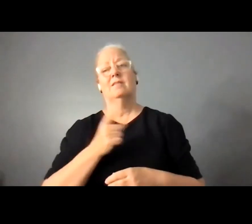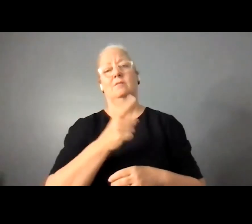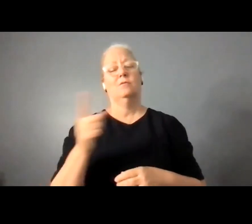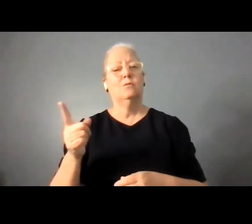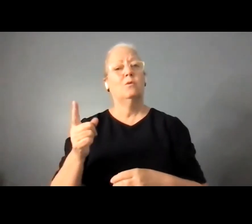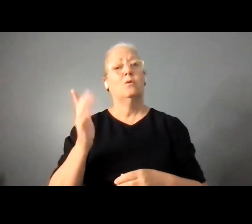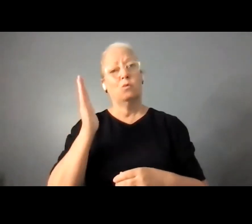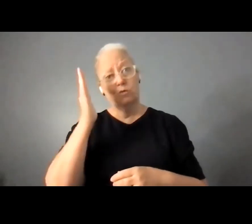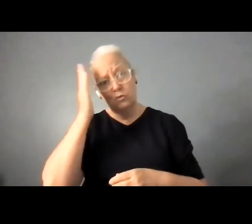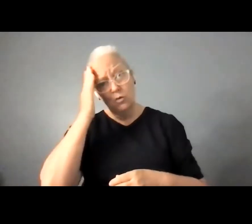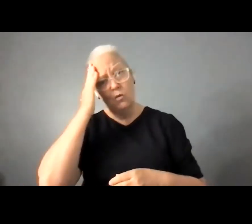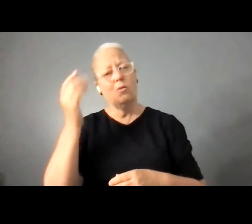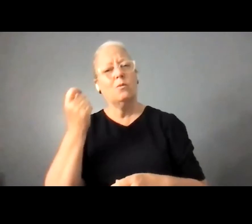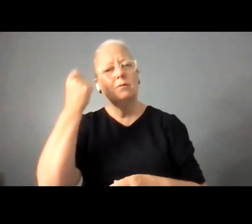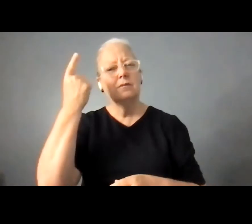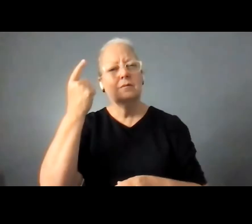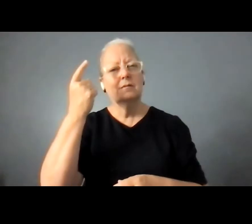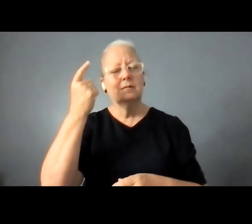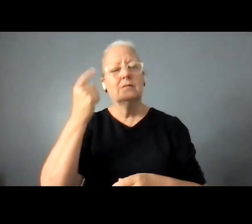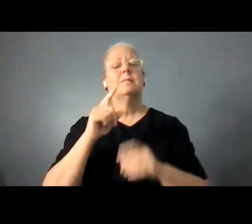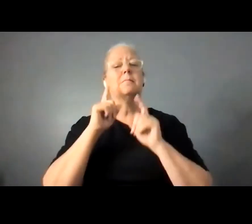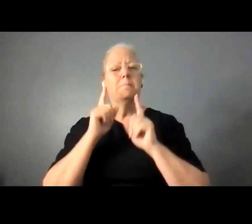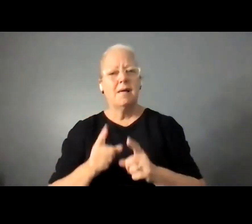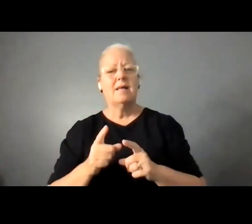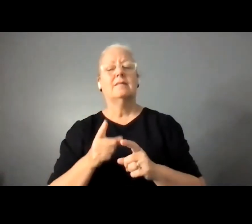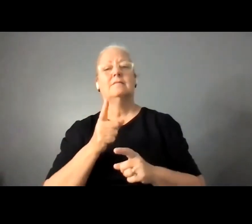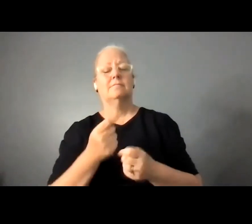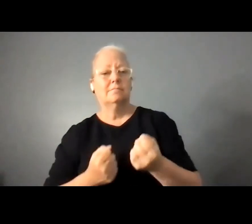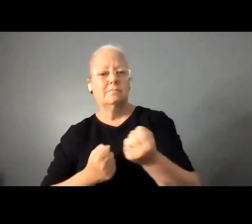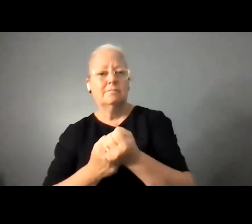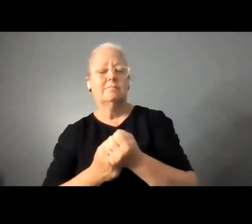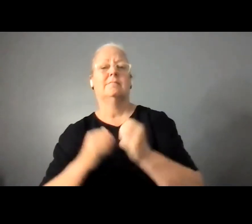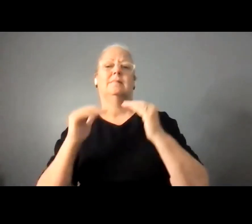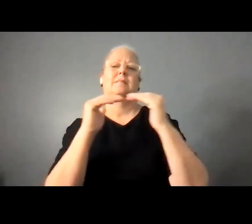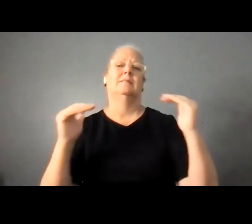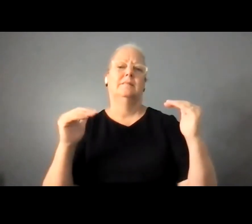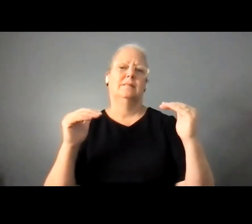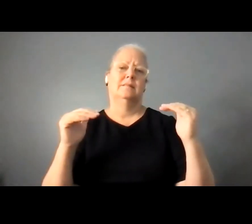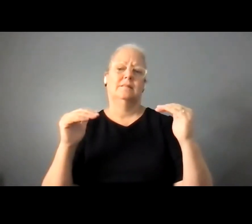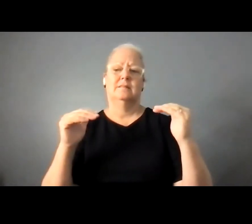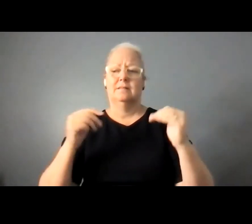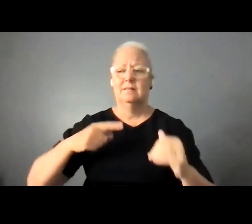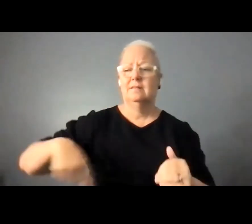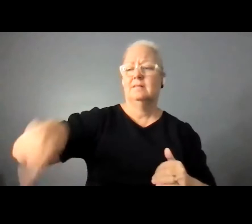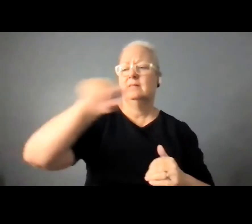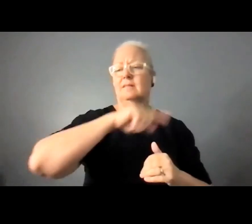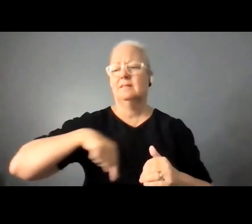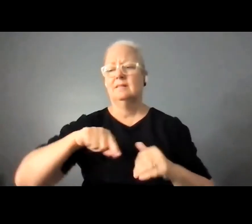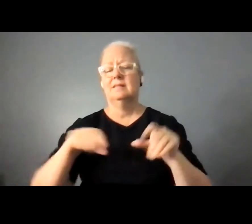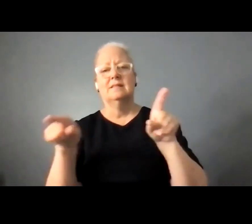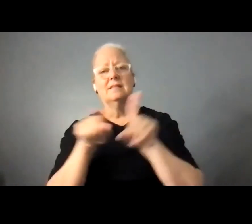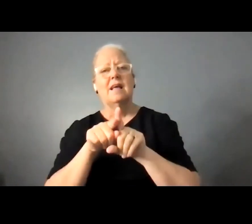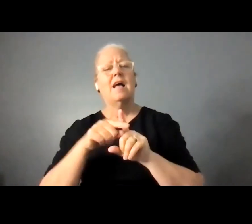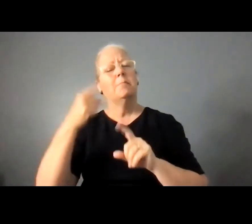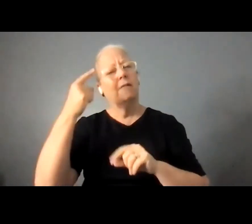aware, to treat people with disability as equals, as people who have the same dreams, the same